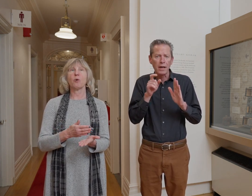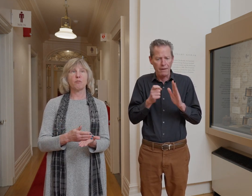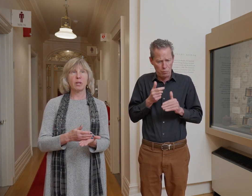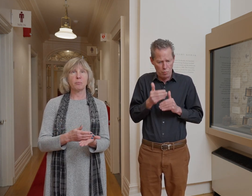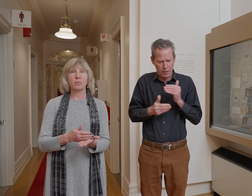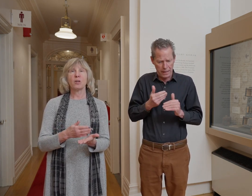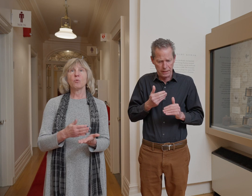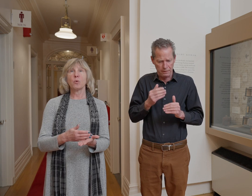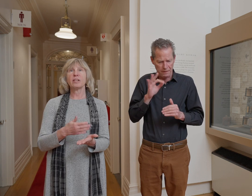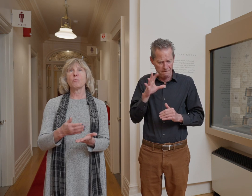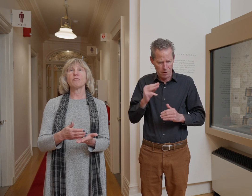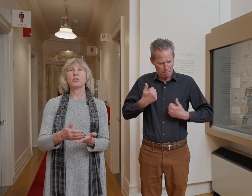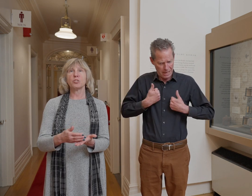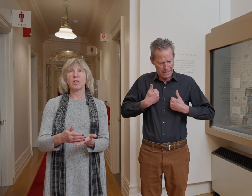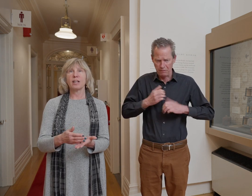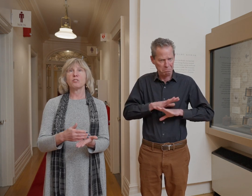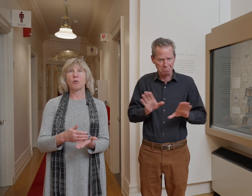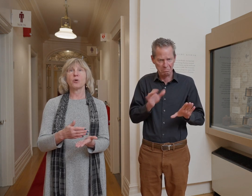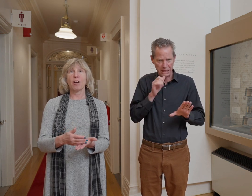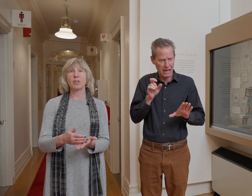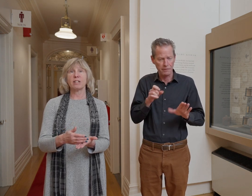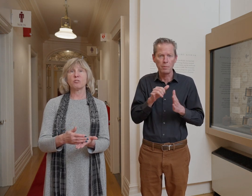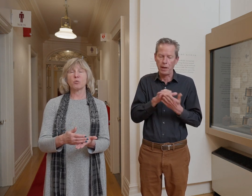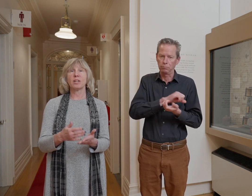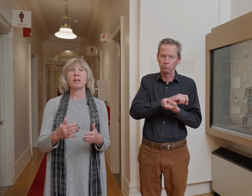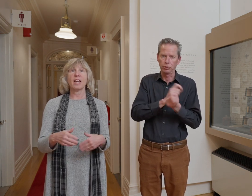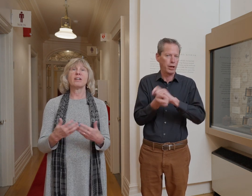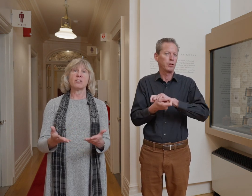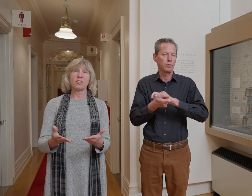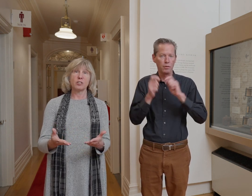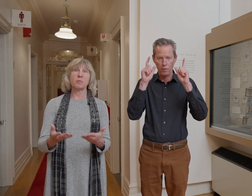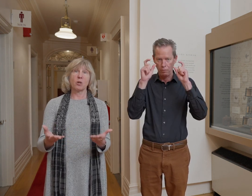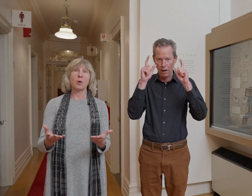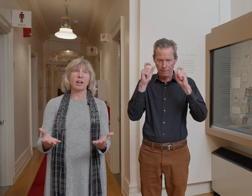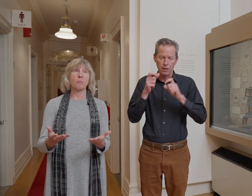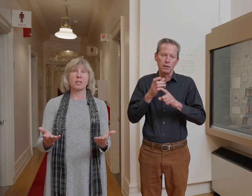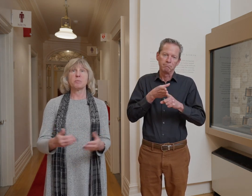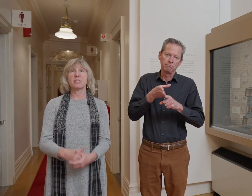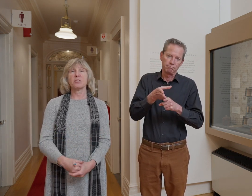own film, really revolutionized the photographic industry and the Eastman Kodak company's business.